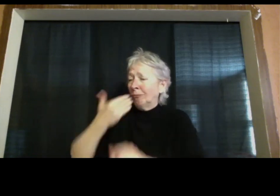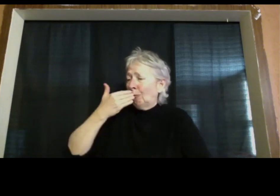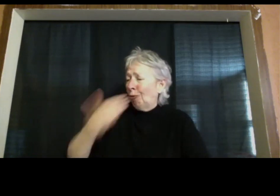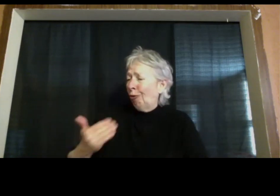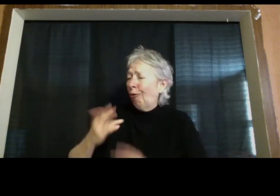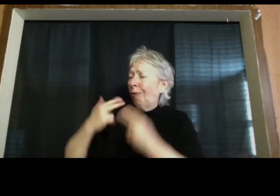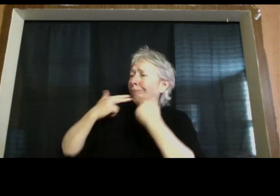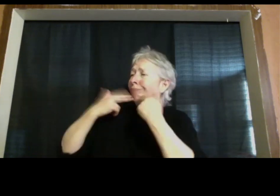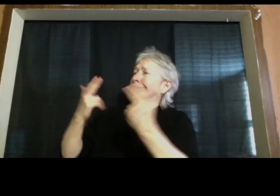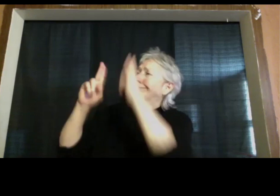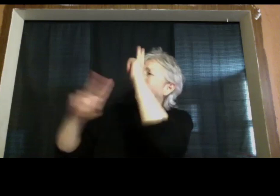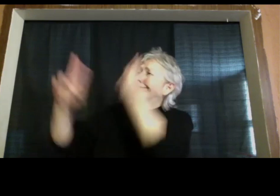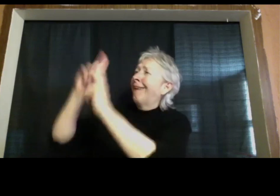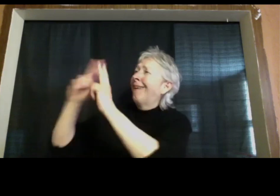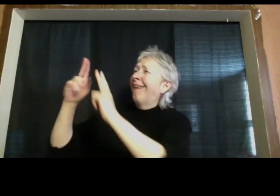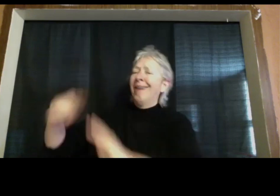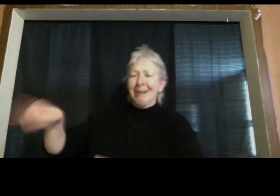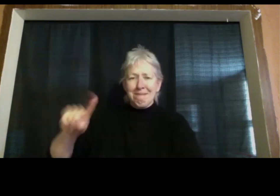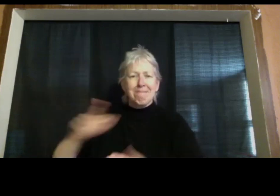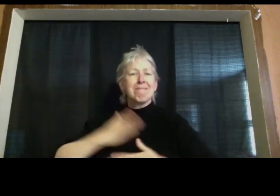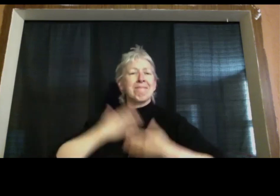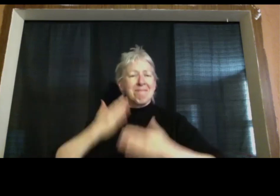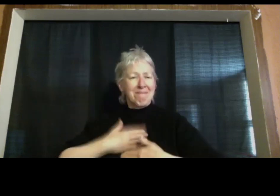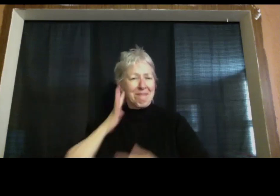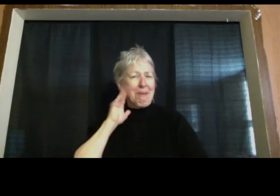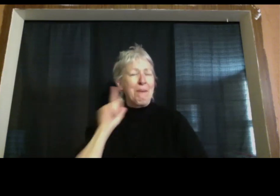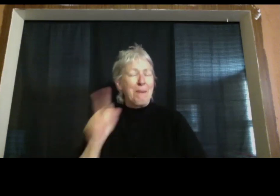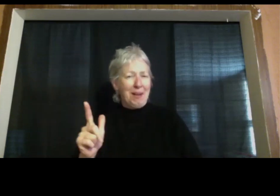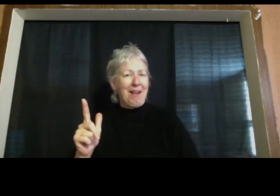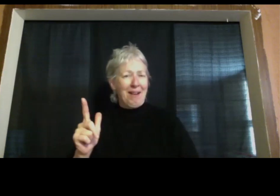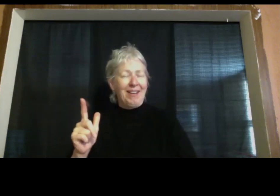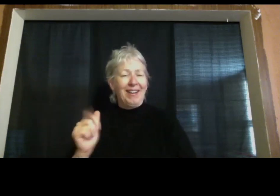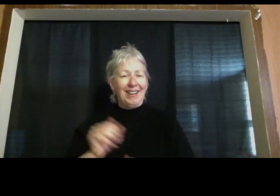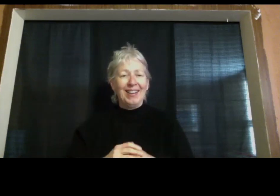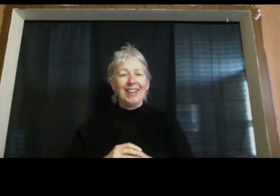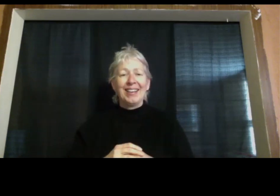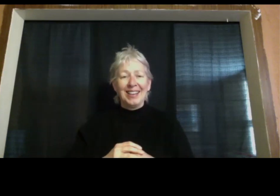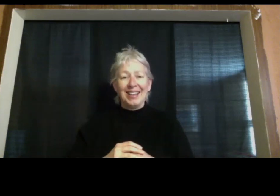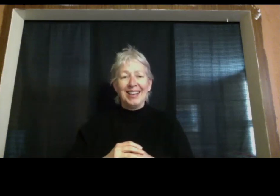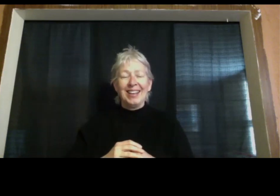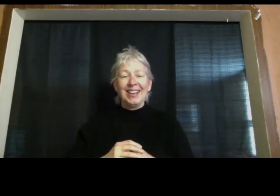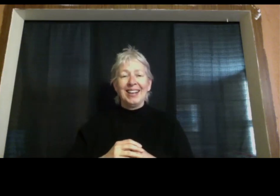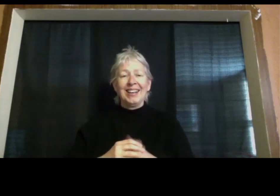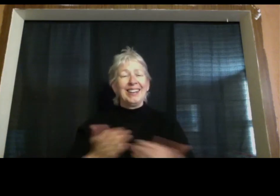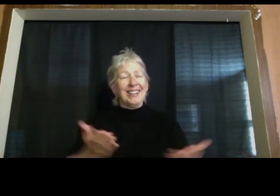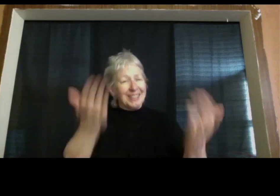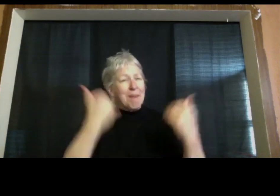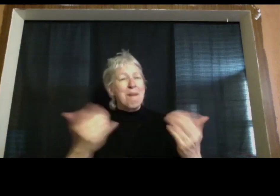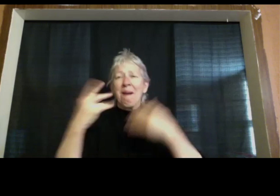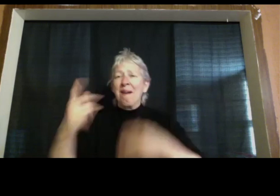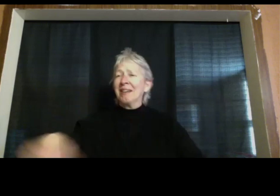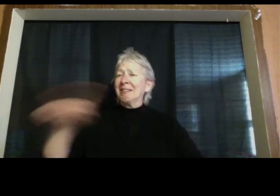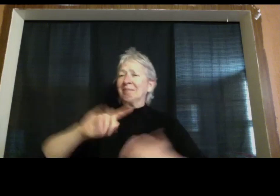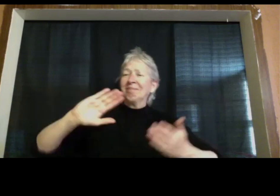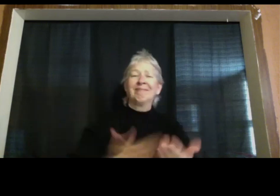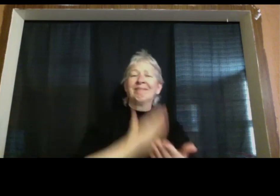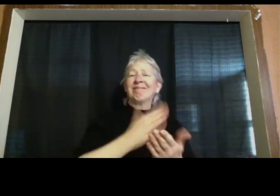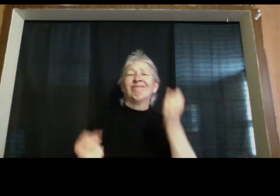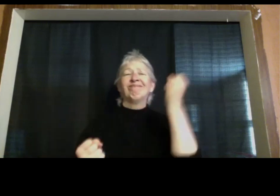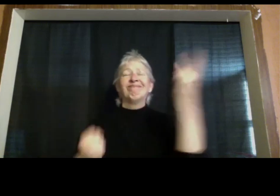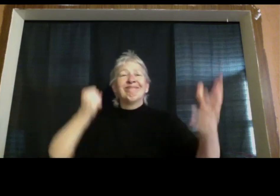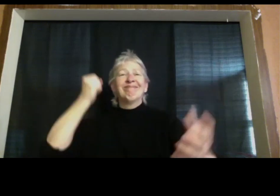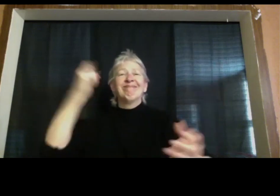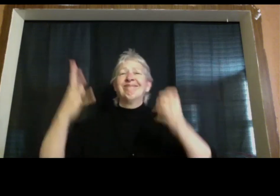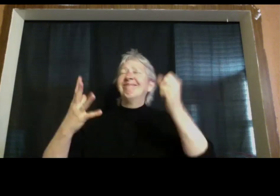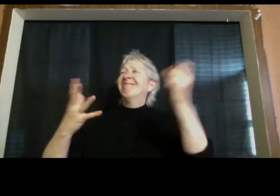God. Let them also be merry and joyful. Sing to God, sing praises to God's name. Exalt